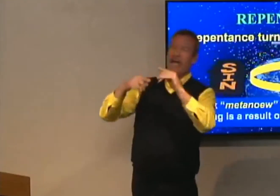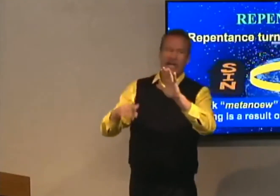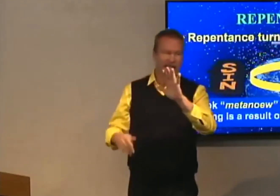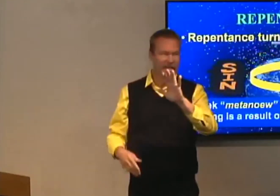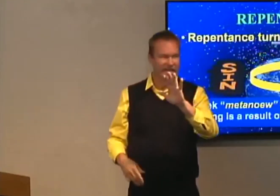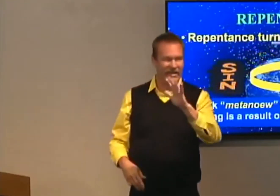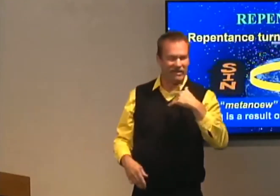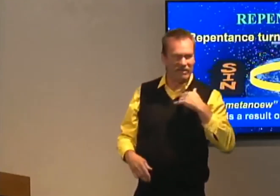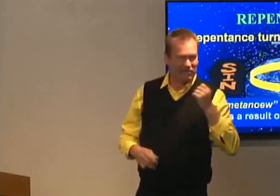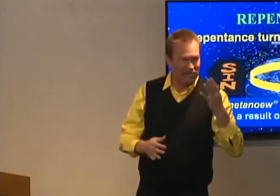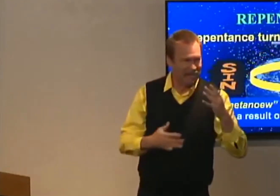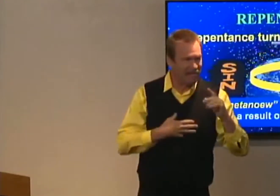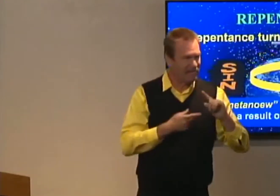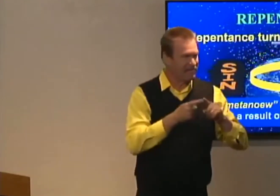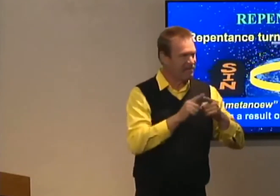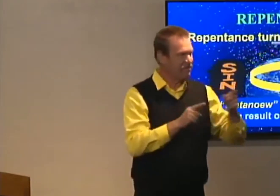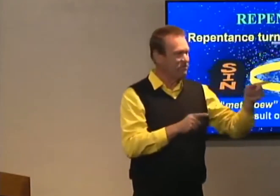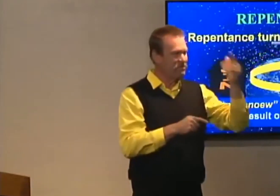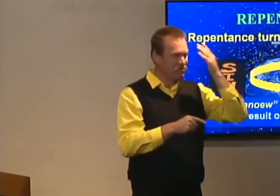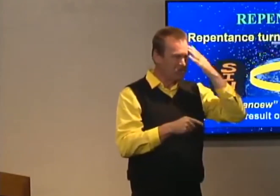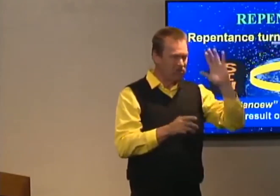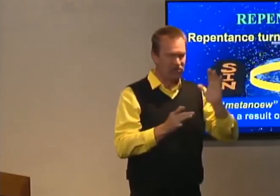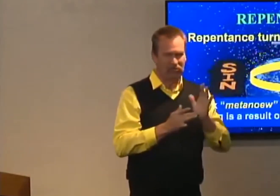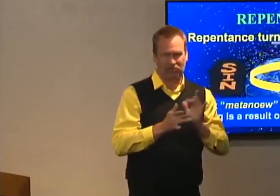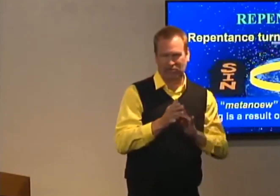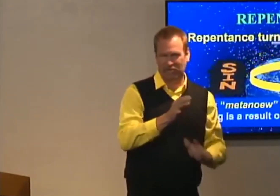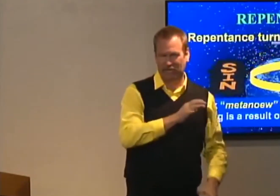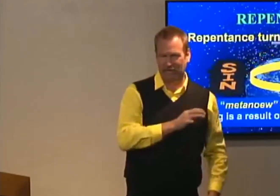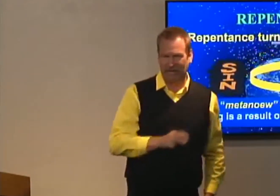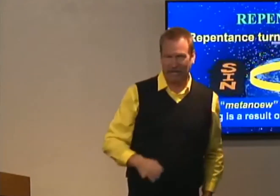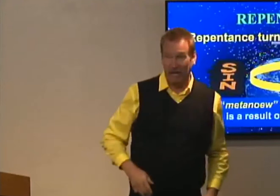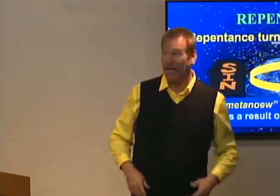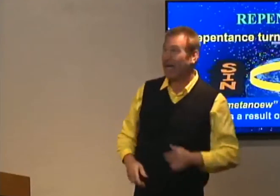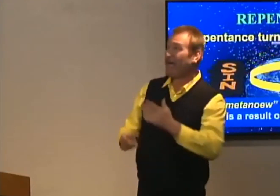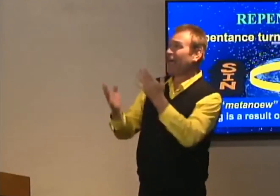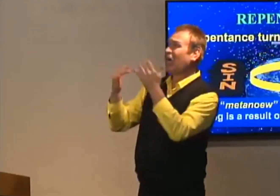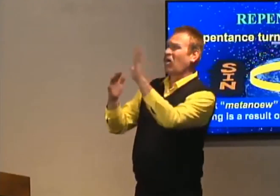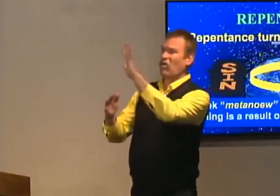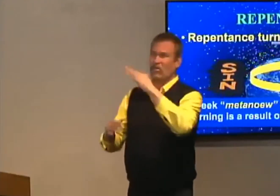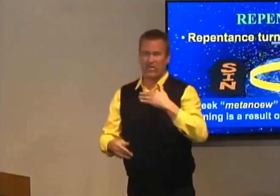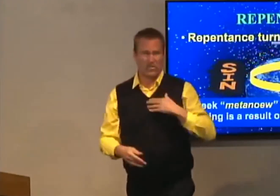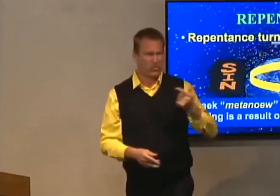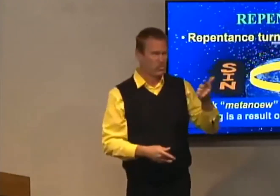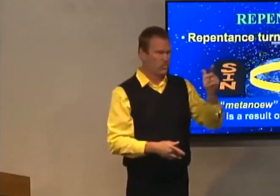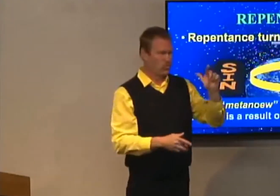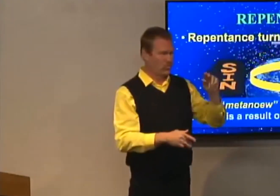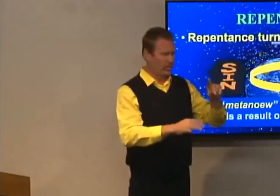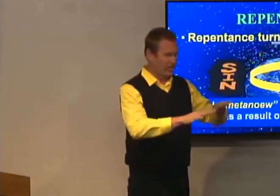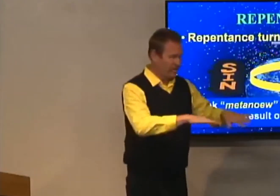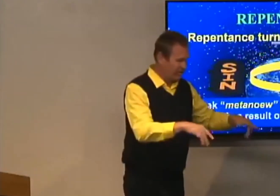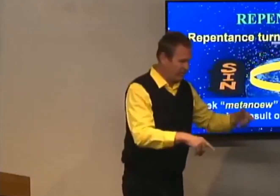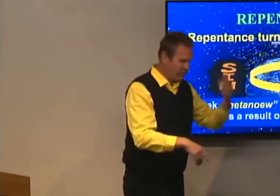news. We do want Christ to hurry, but we want to think about God.